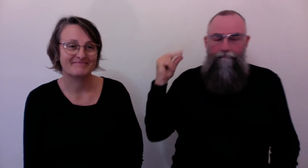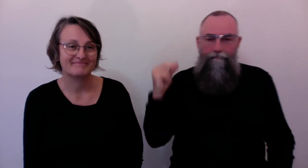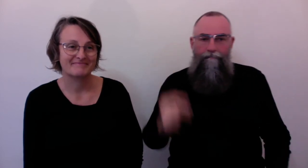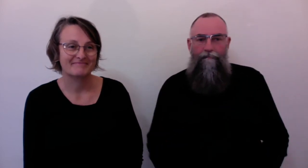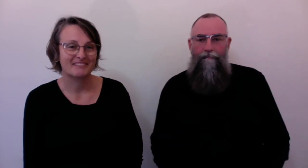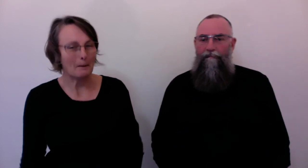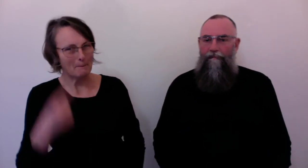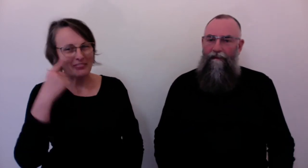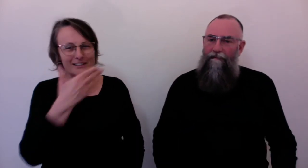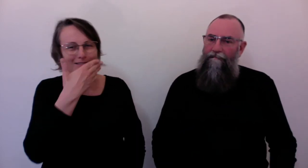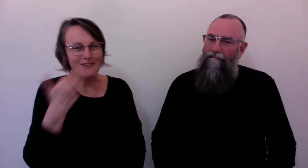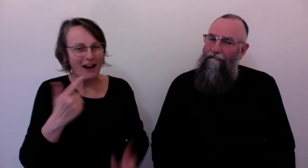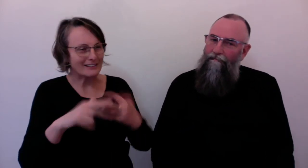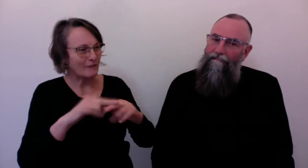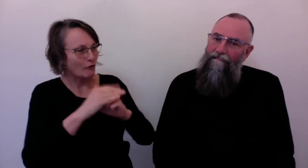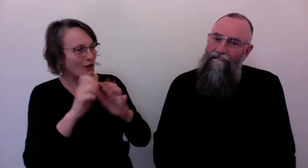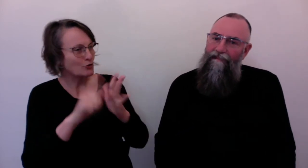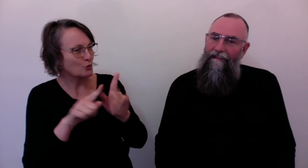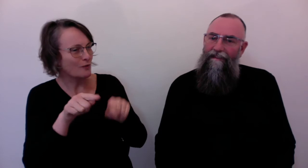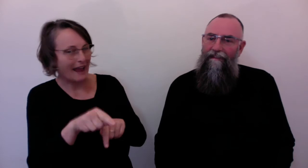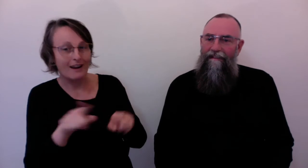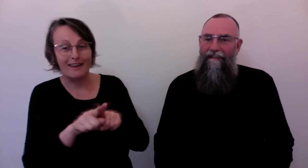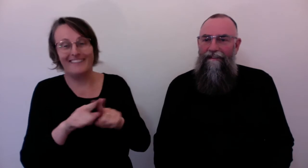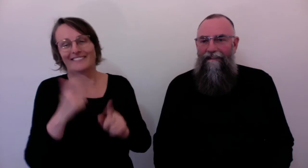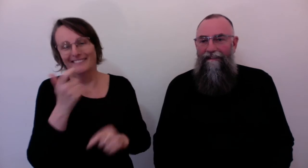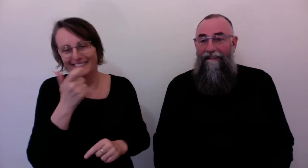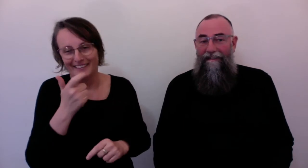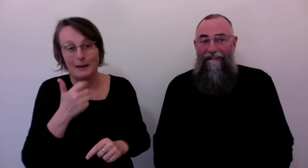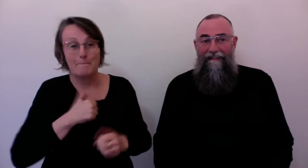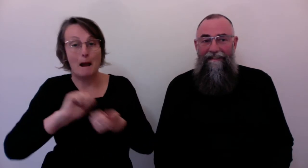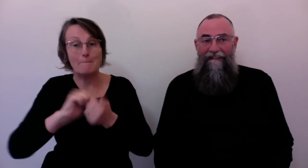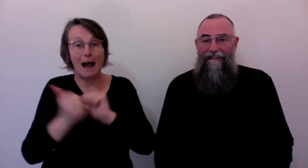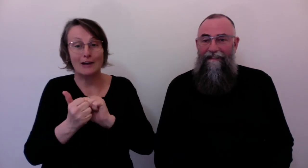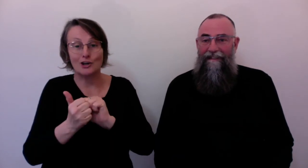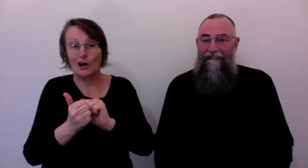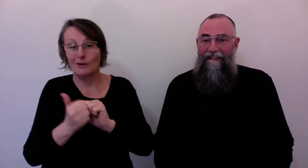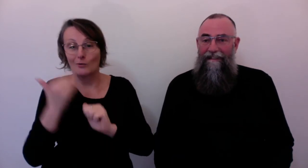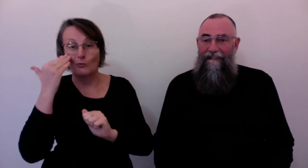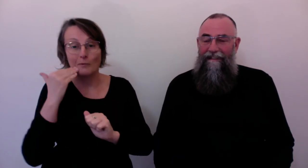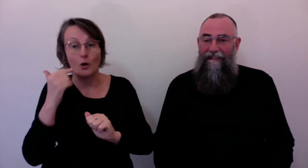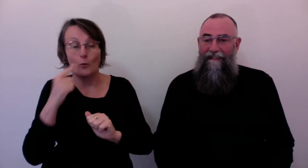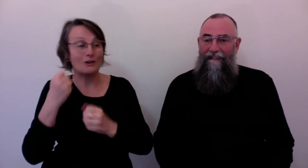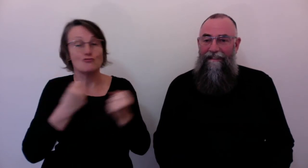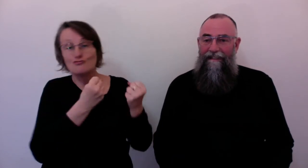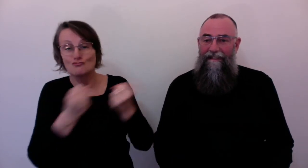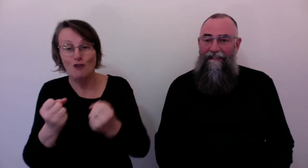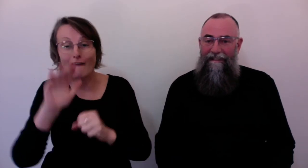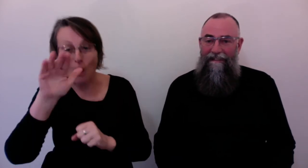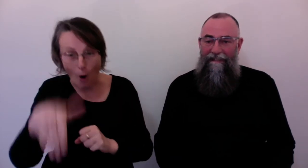friends do that. Like even my my partner Chantel the other day, we got home from dinner and she got out of the car and